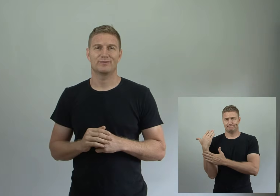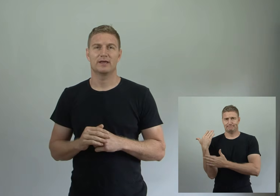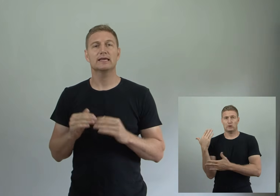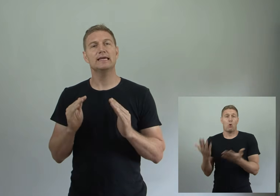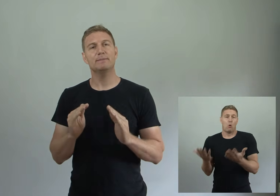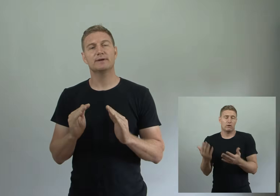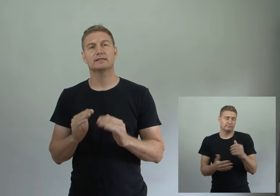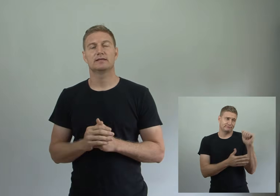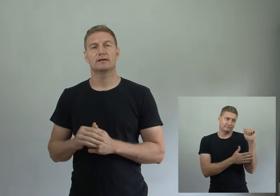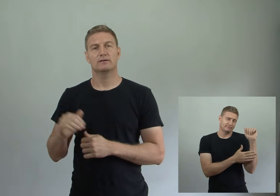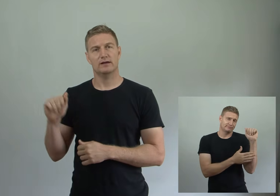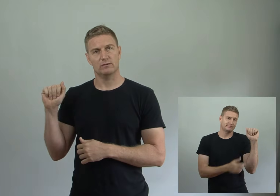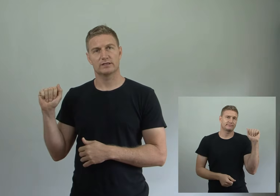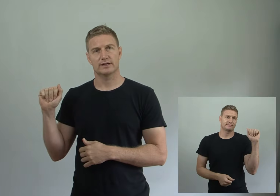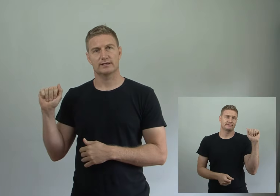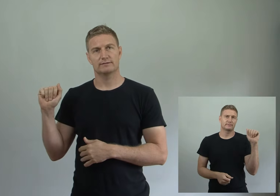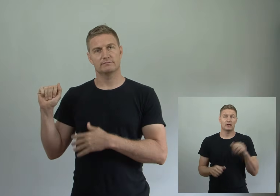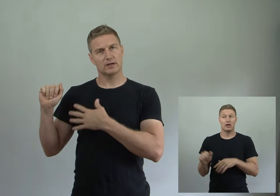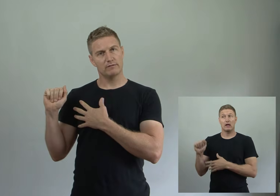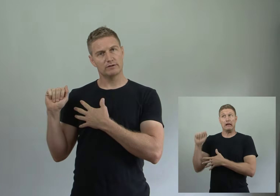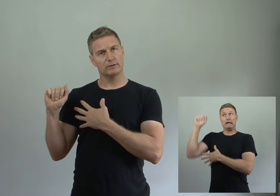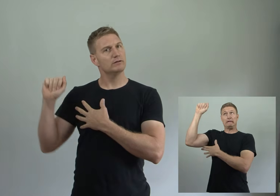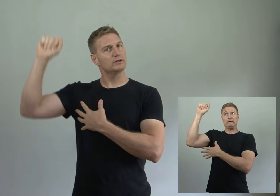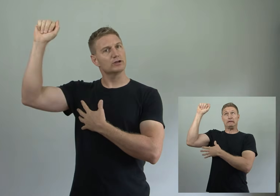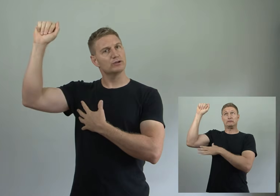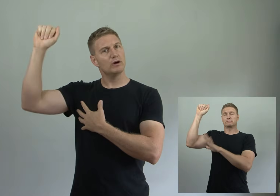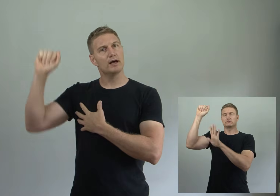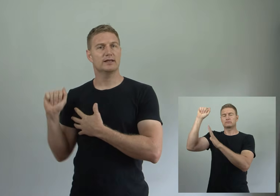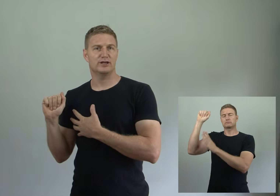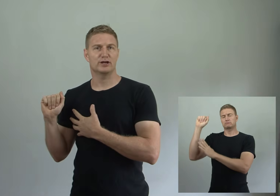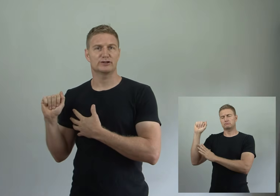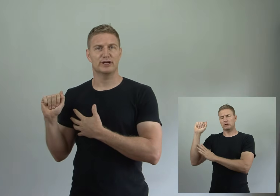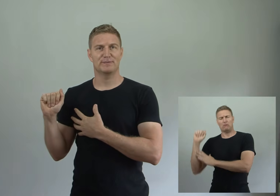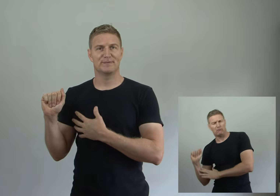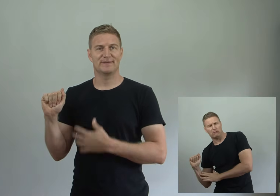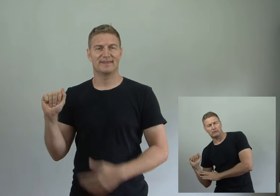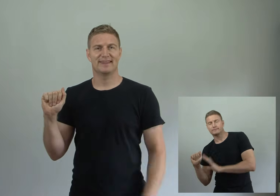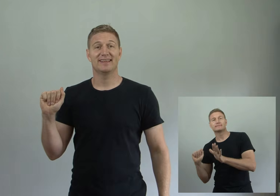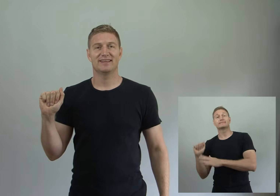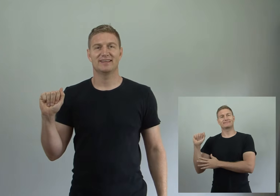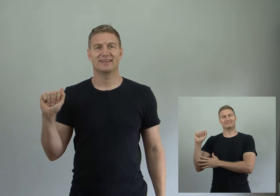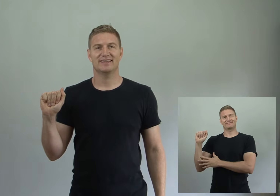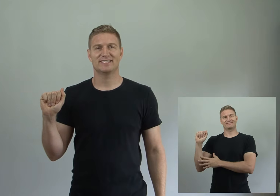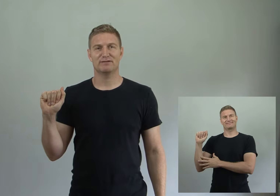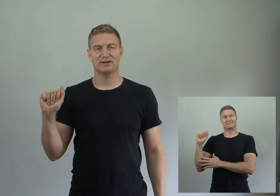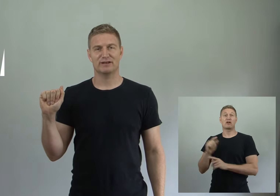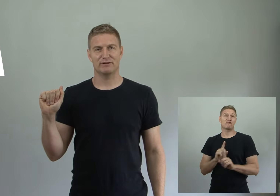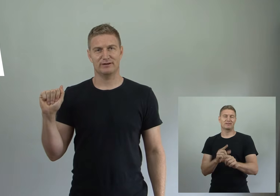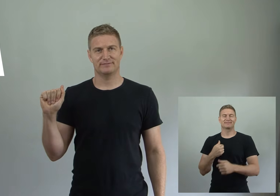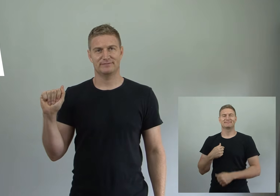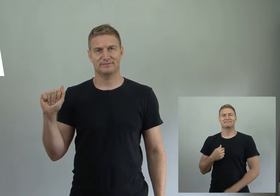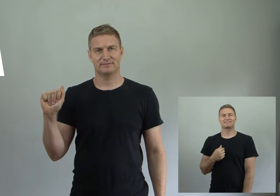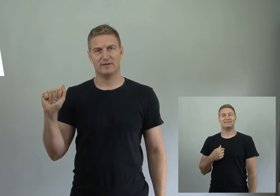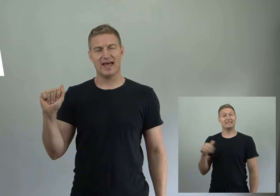No. Keep it at one side. Comfortable, not too high, not too low. Let's see if you can